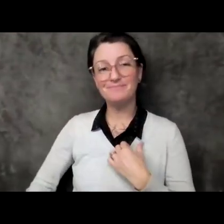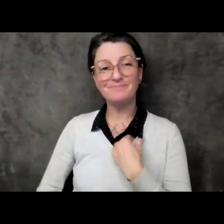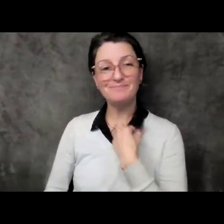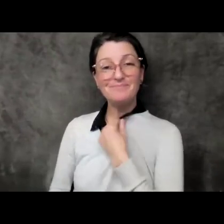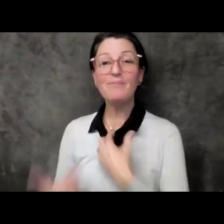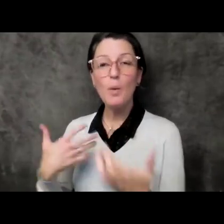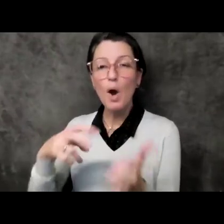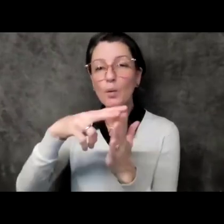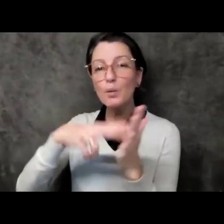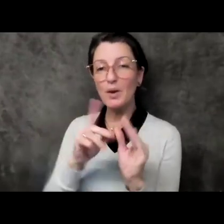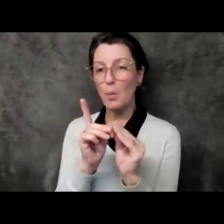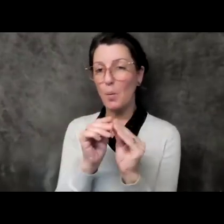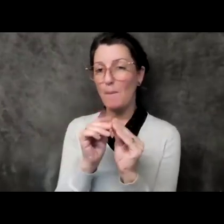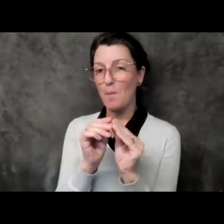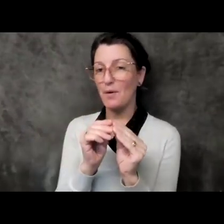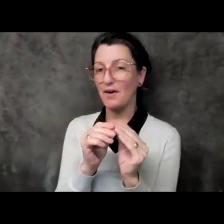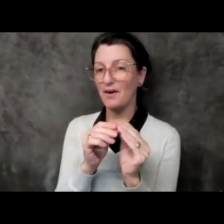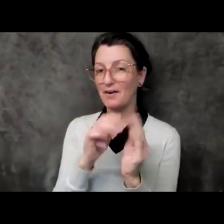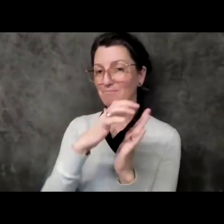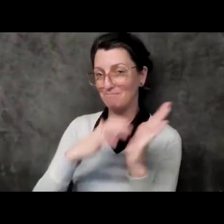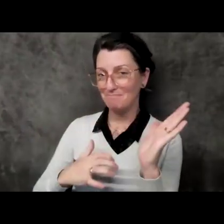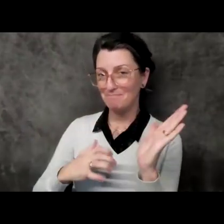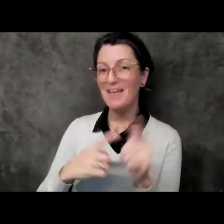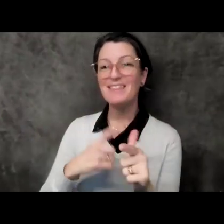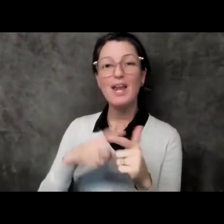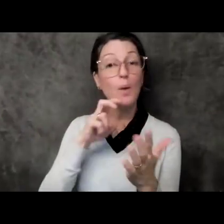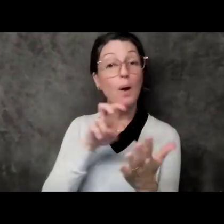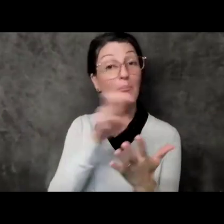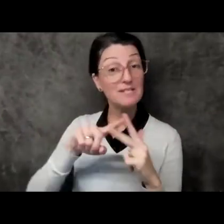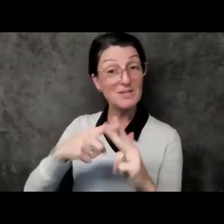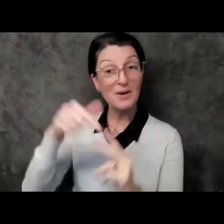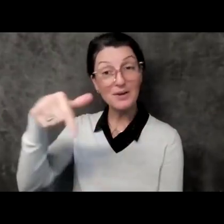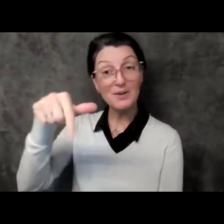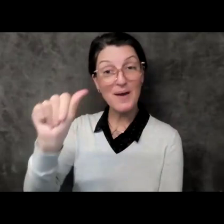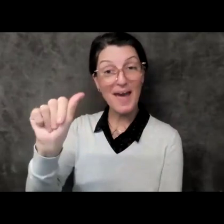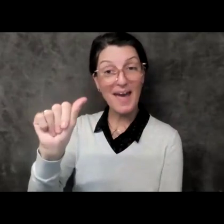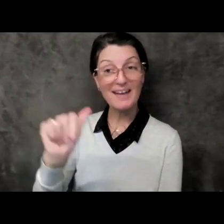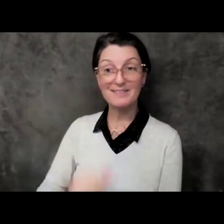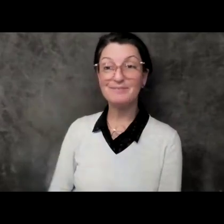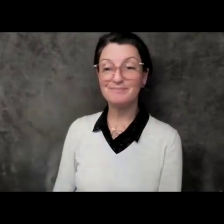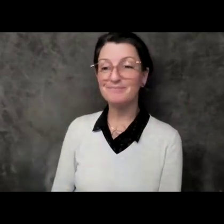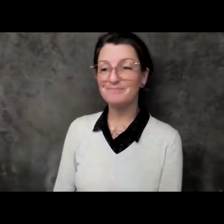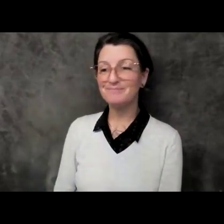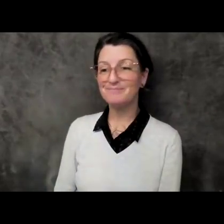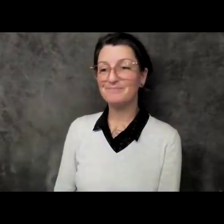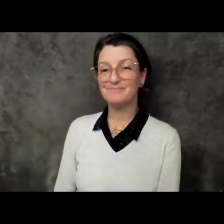read one more piece, and then I think we're going to jump over to the Q&A and